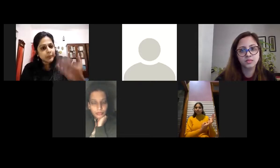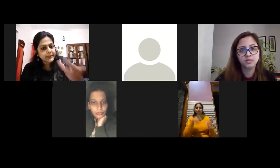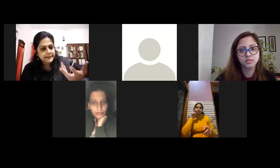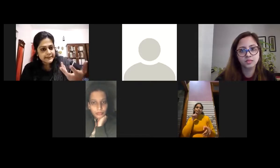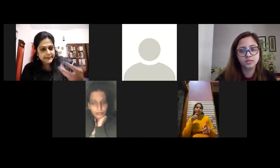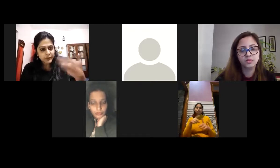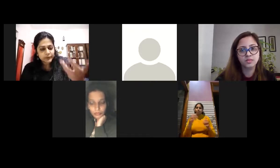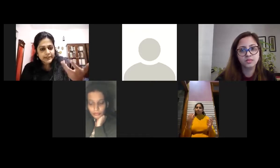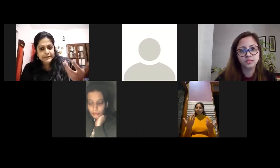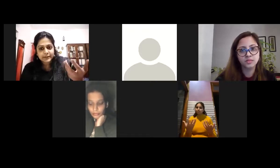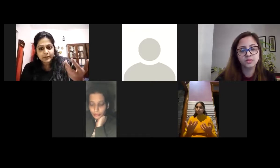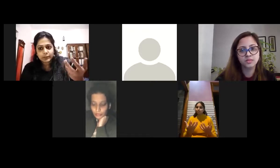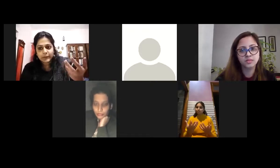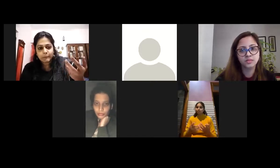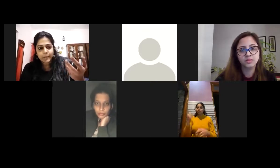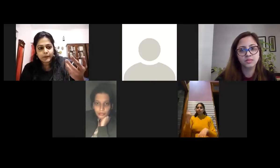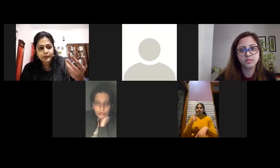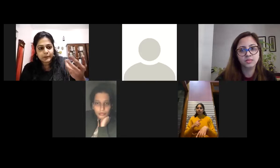so many instances. One of the things that,